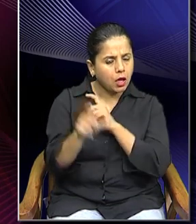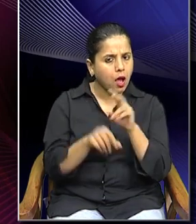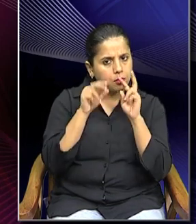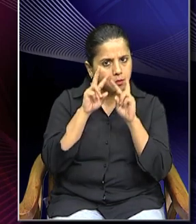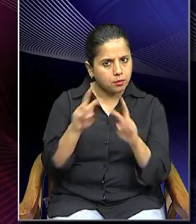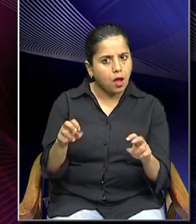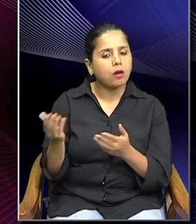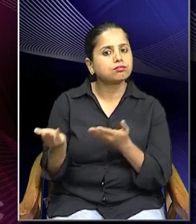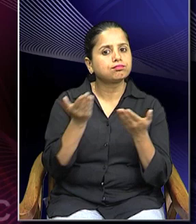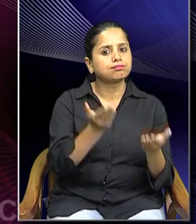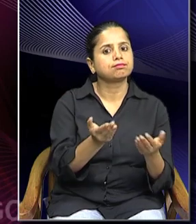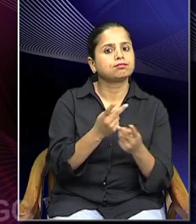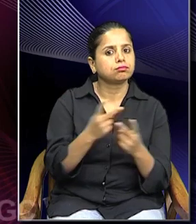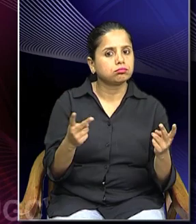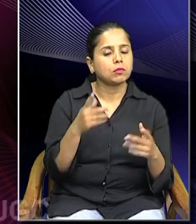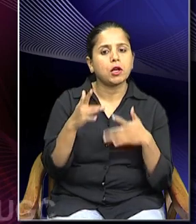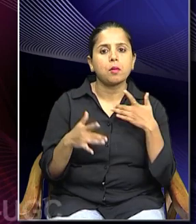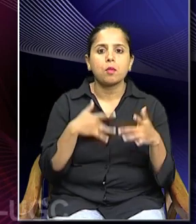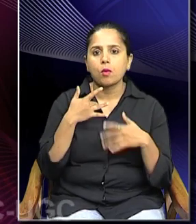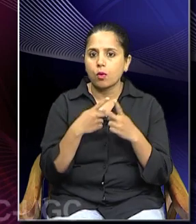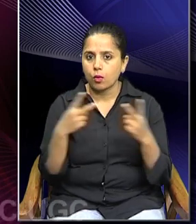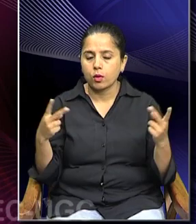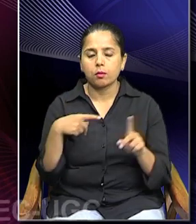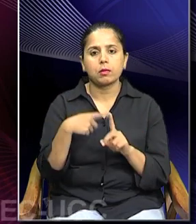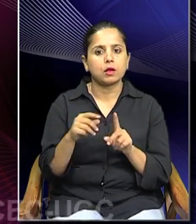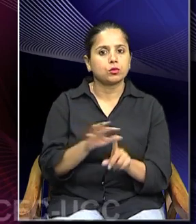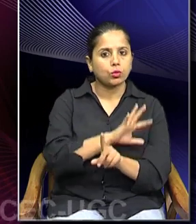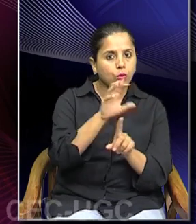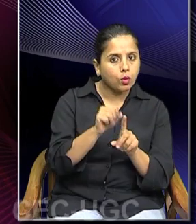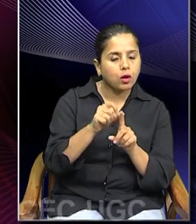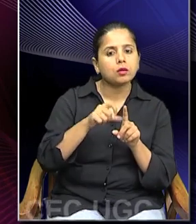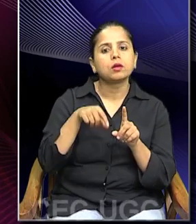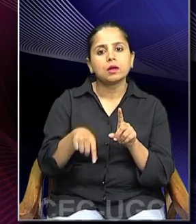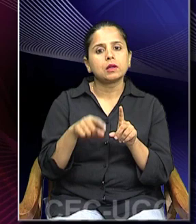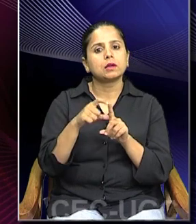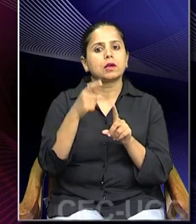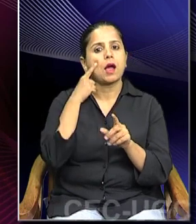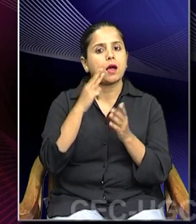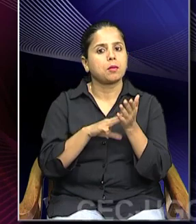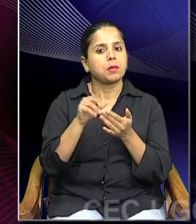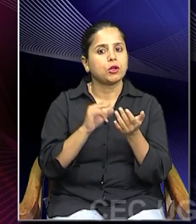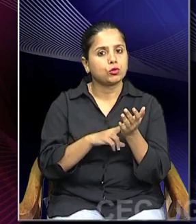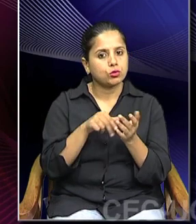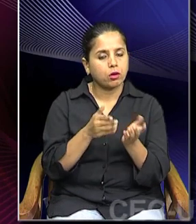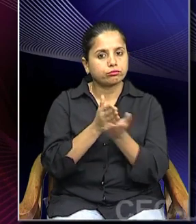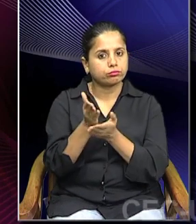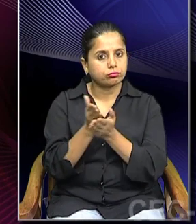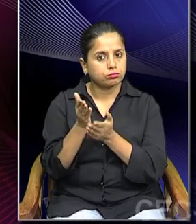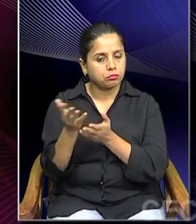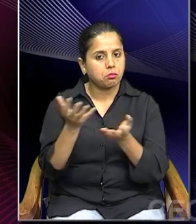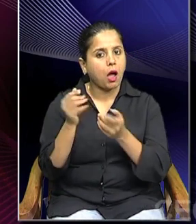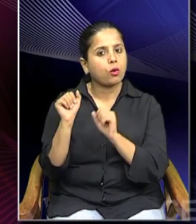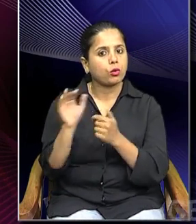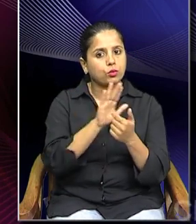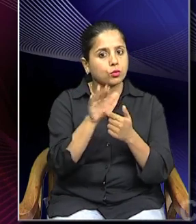and brings out the emotional and cultural dimension of the market. As